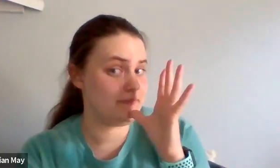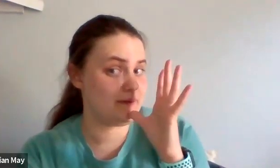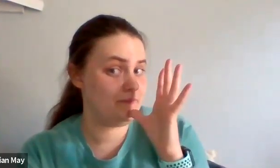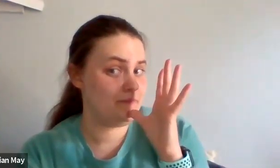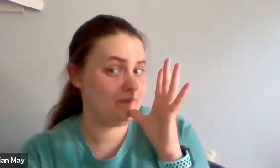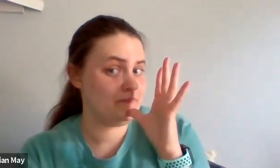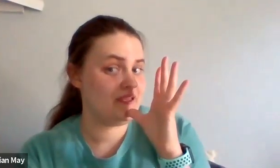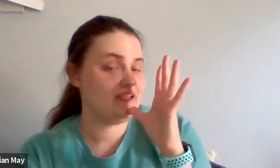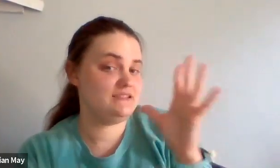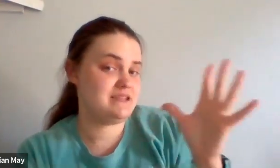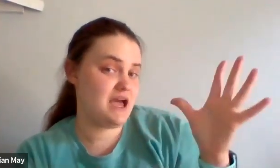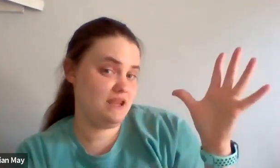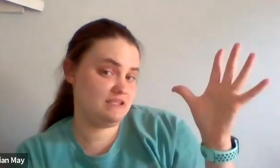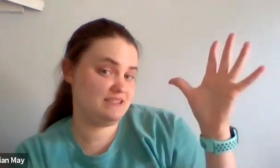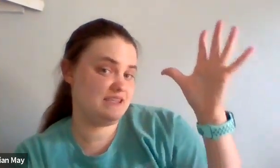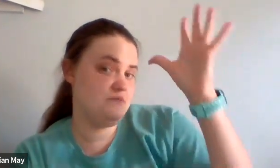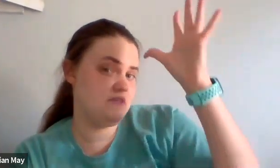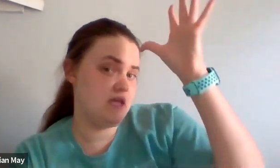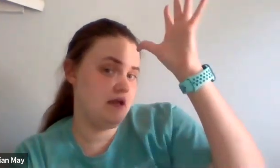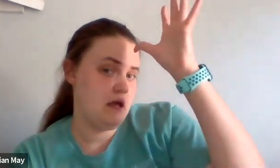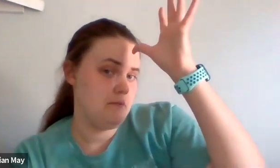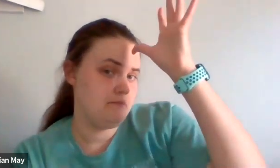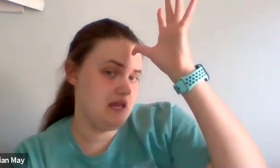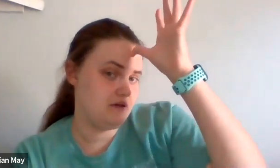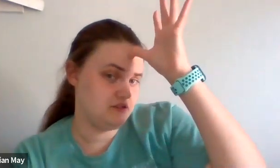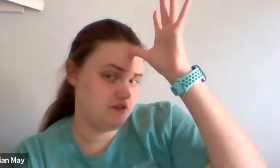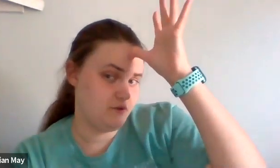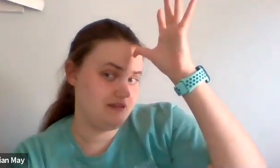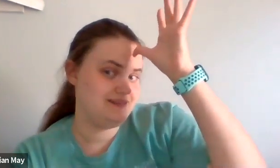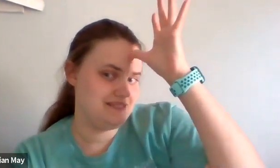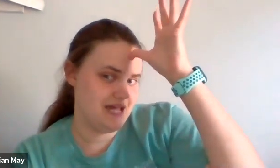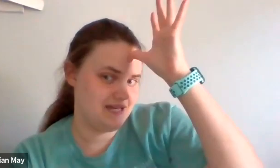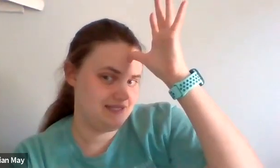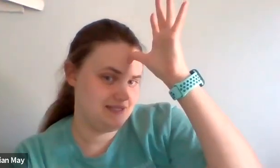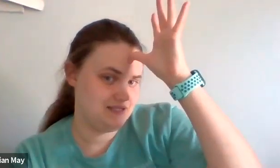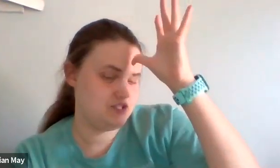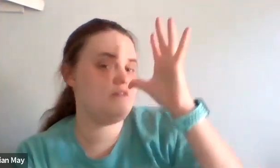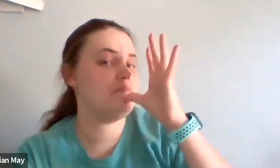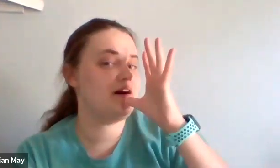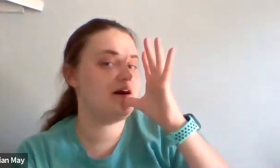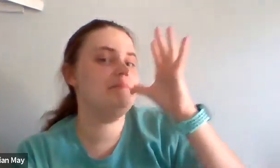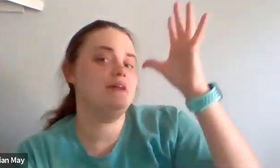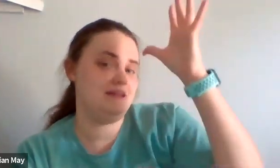mom. Dad is the same thing, but now it's on your forehead. Dad. So you have mom and